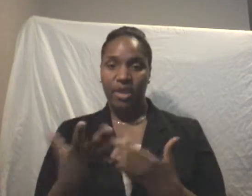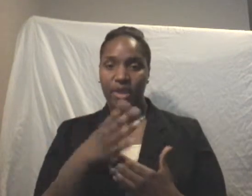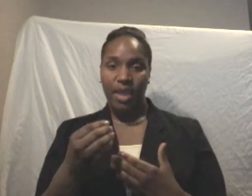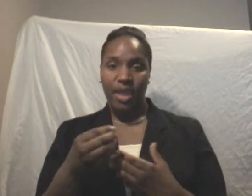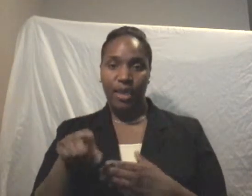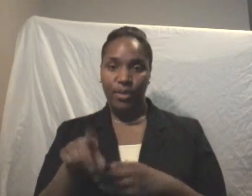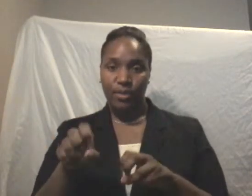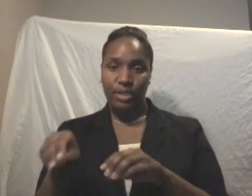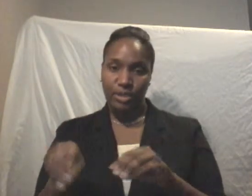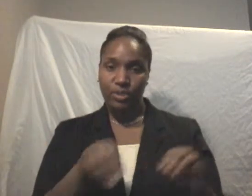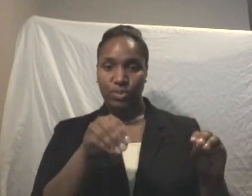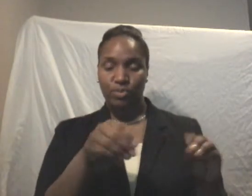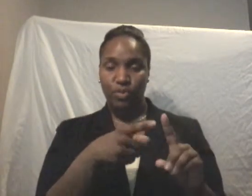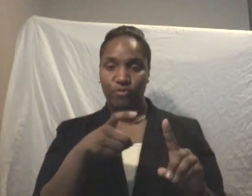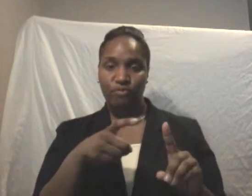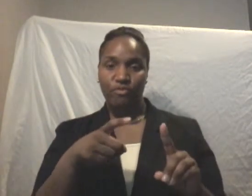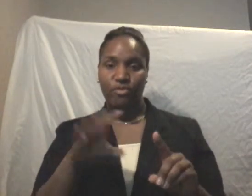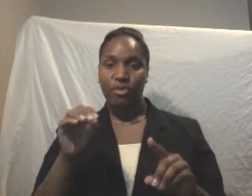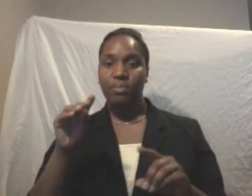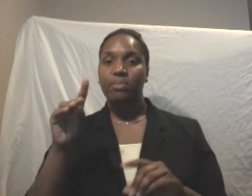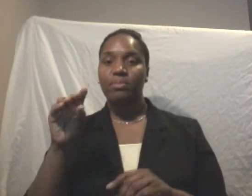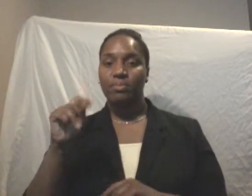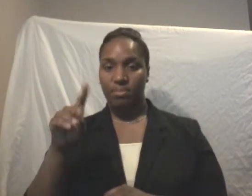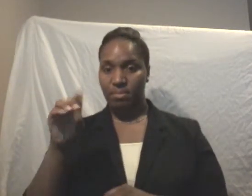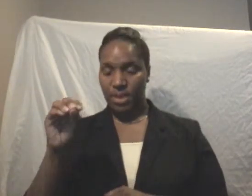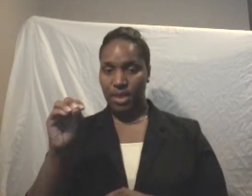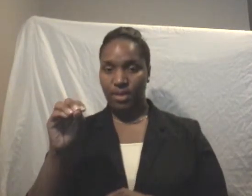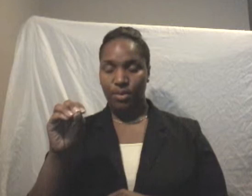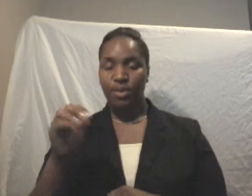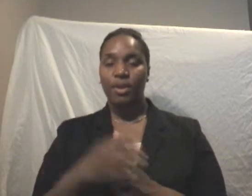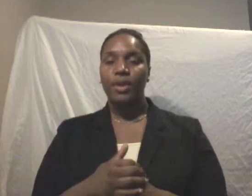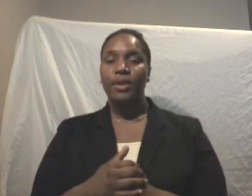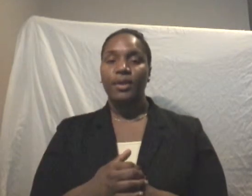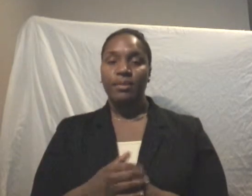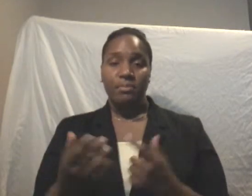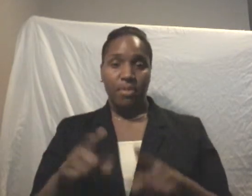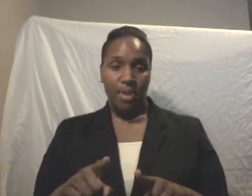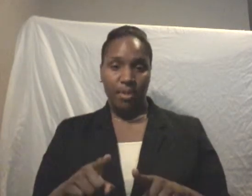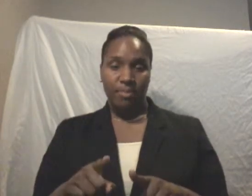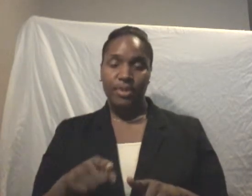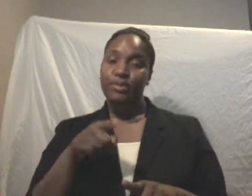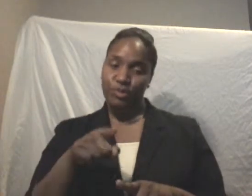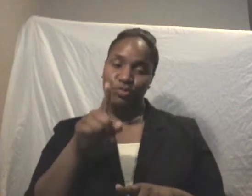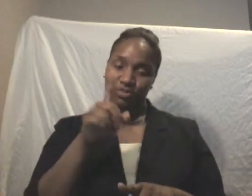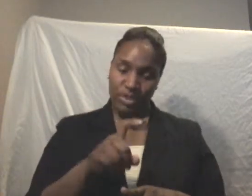out temporarily and live someplace else. You would still have to make your mortgage payments on your